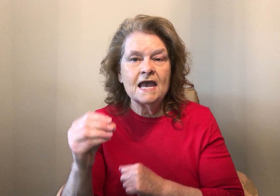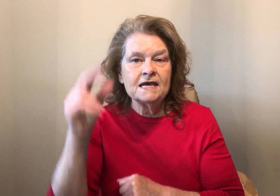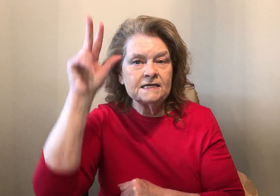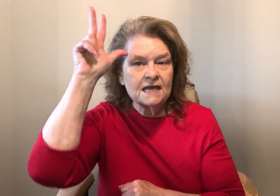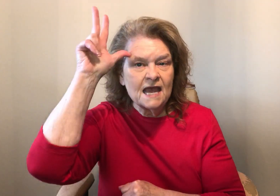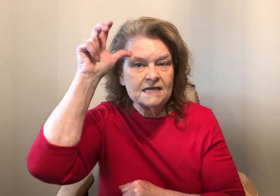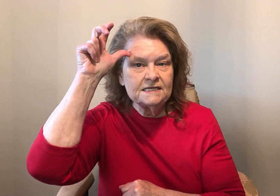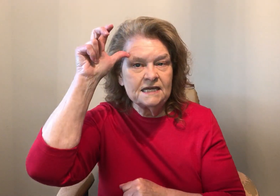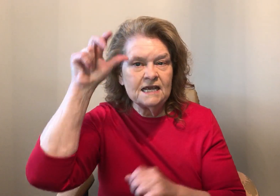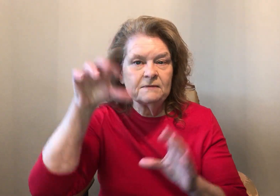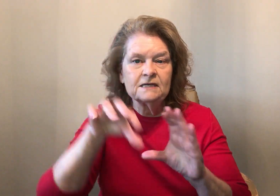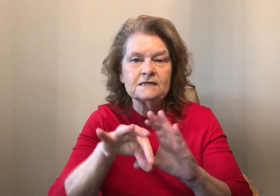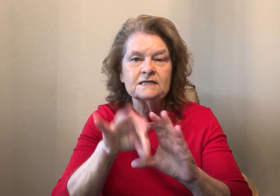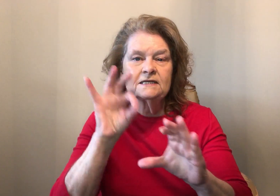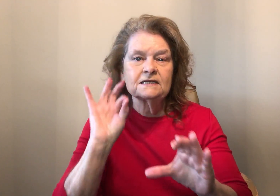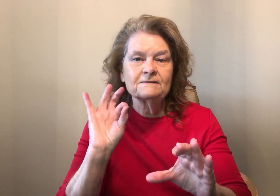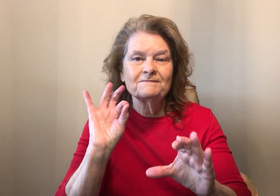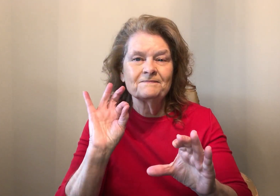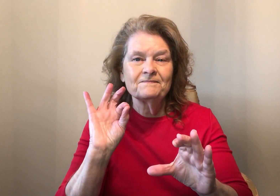and demons.